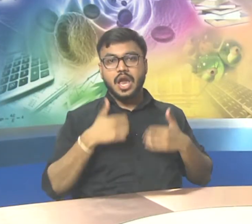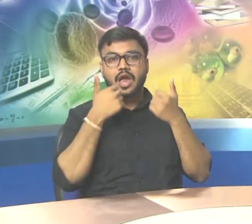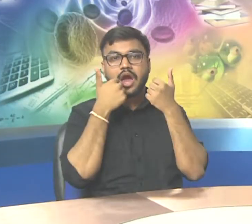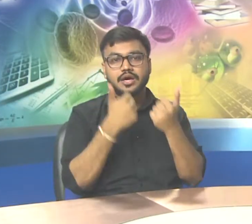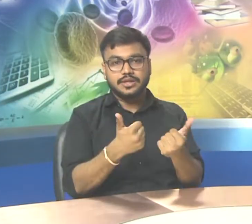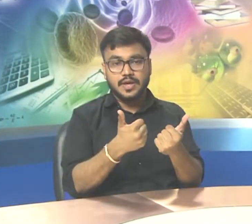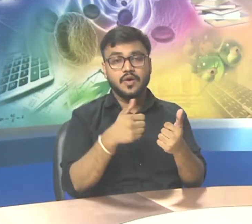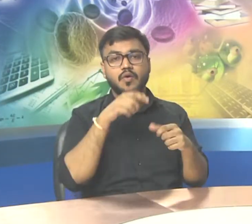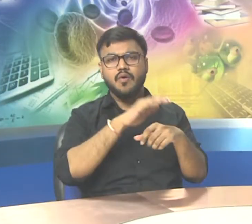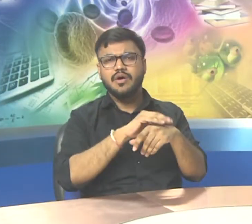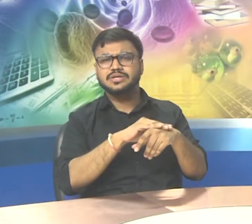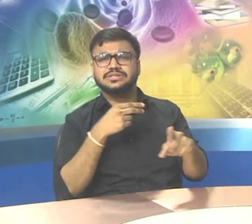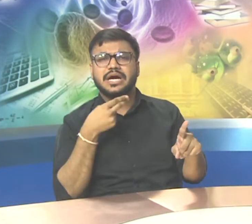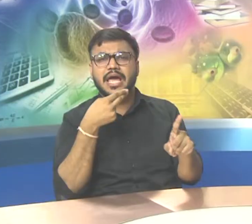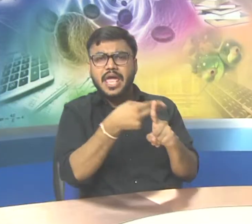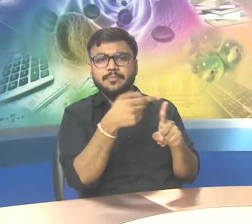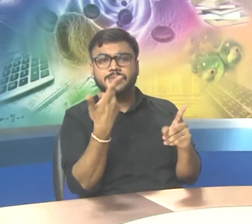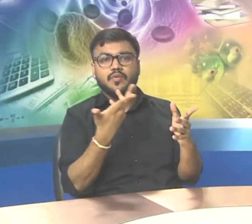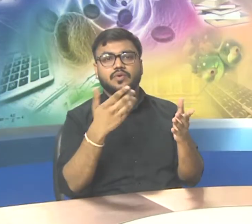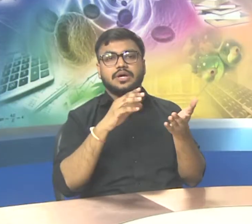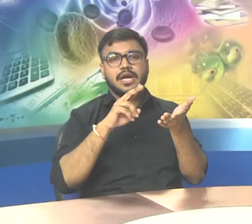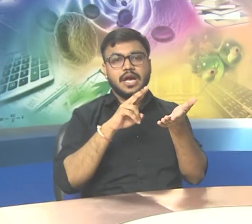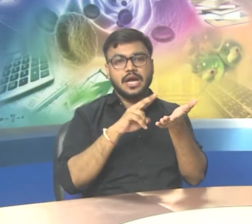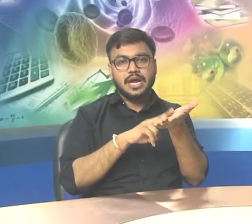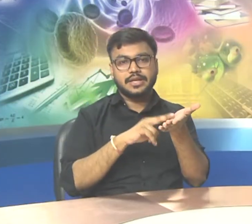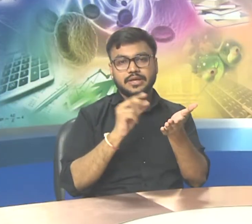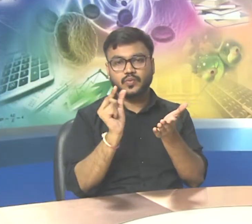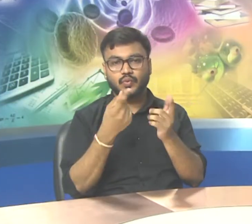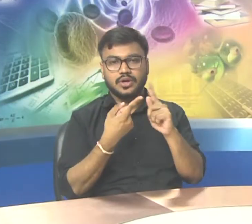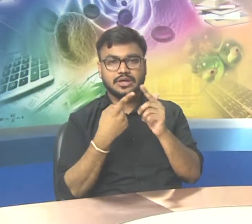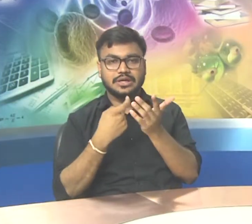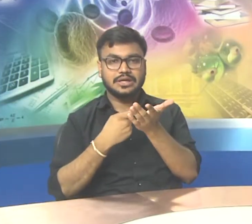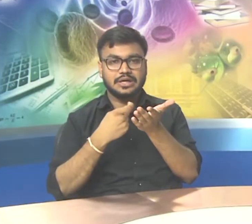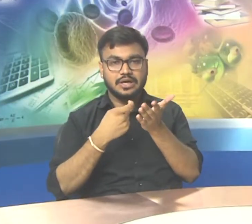The nourishment is provided by a small substance